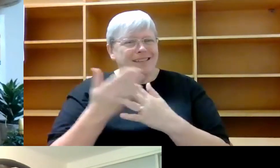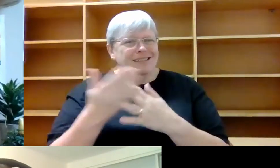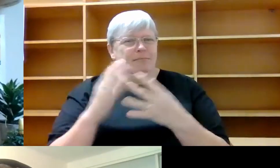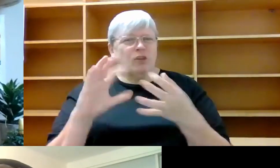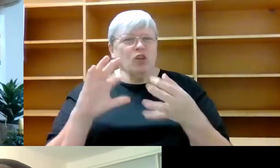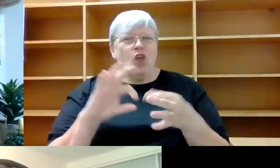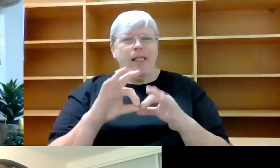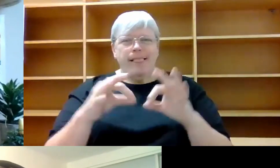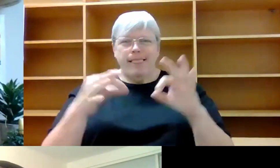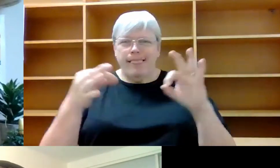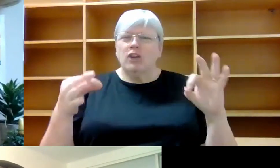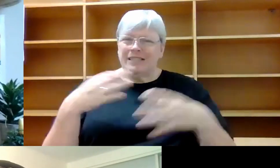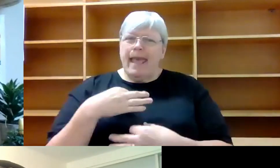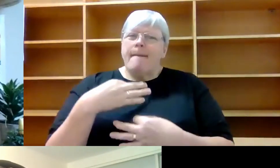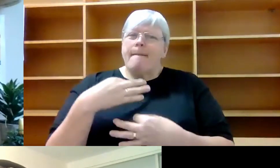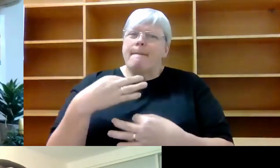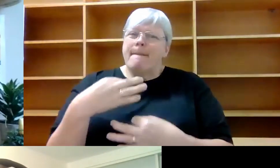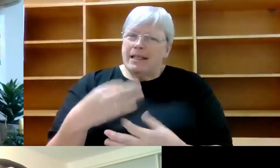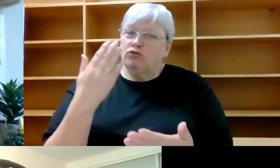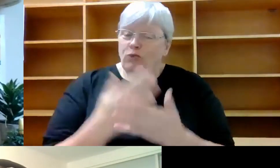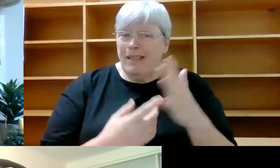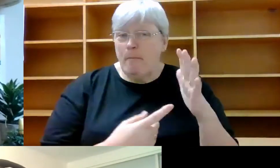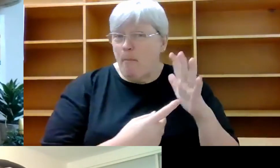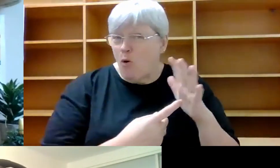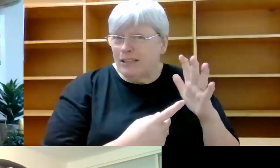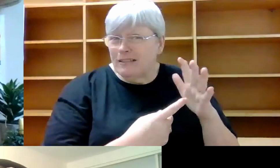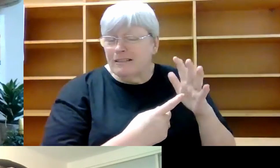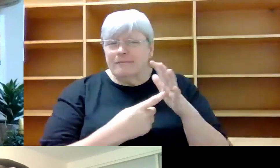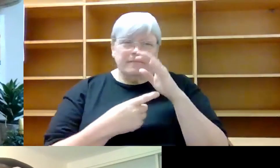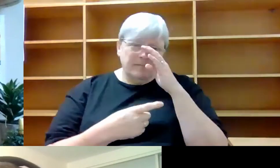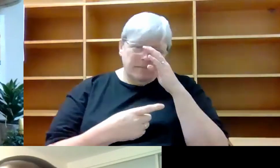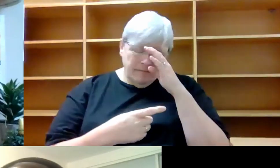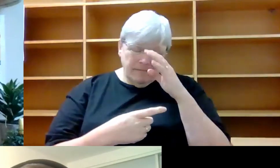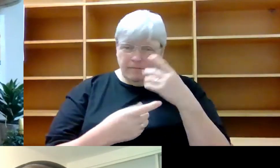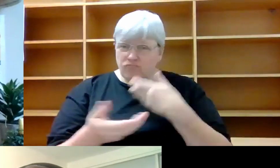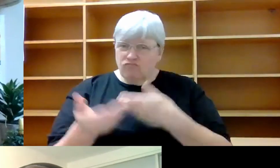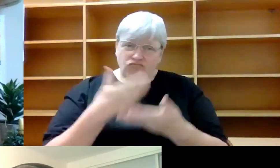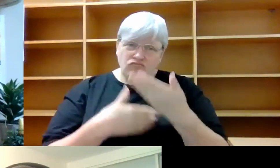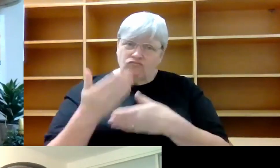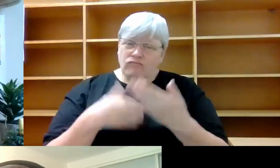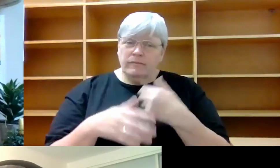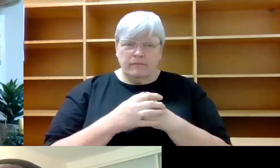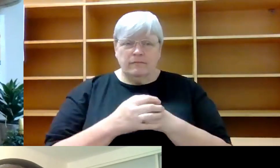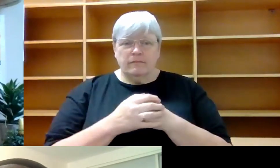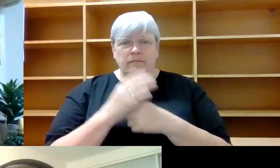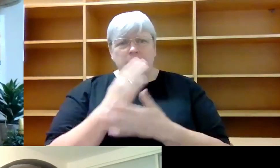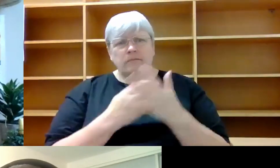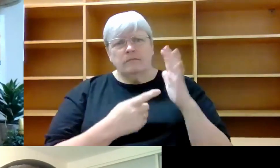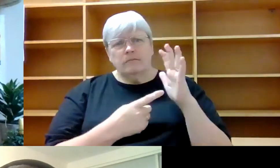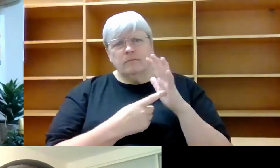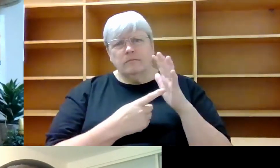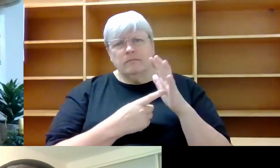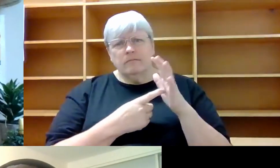linguistically appealing and glossy. Yeah, so can you tell us a little bit about the Humiliations of Weldon Blake? Well, I just come